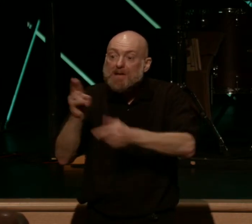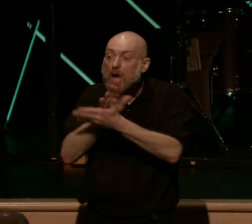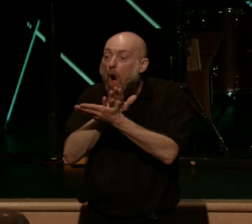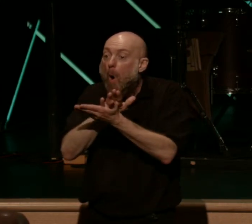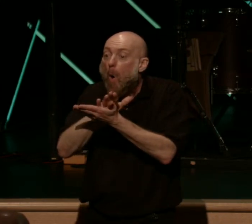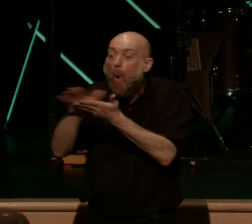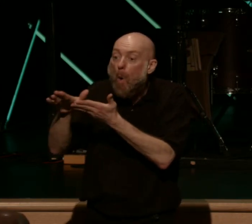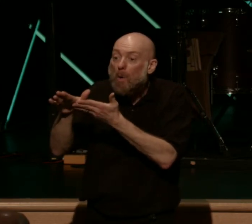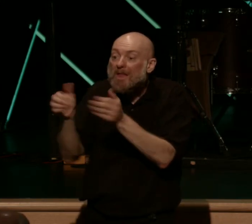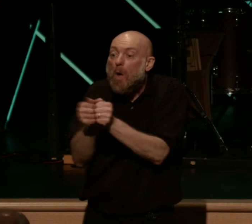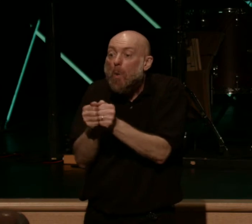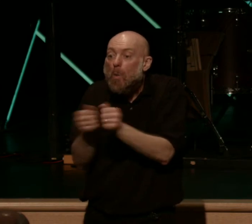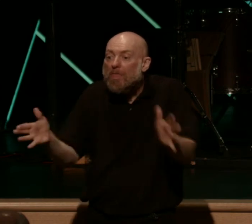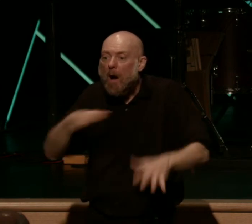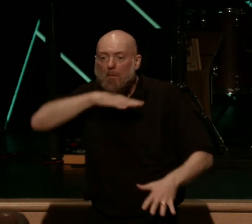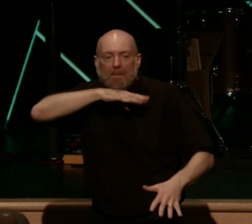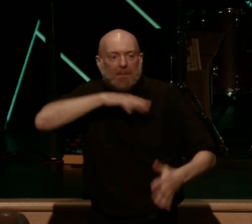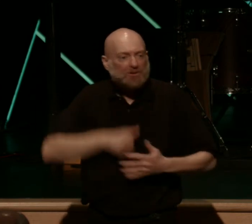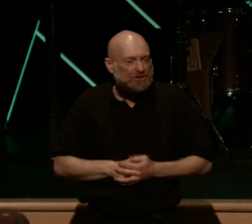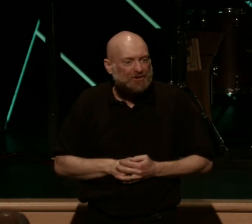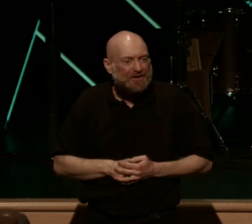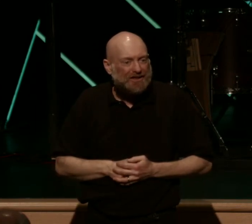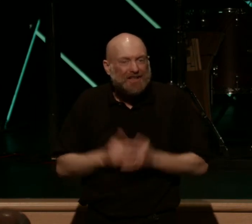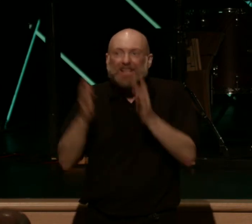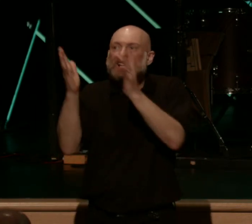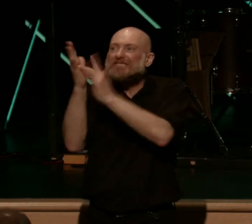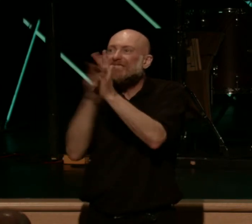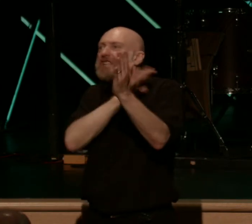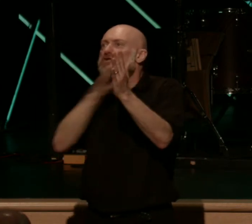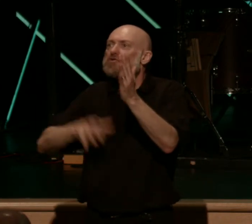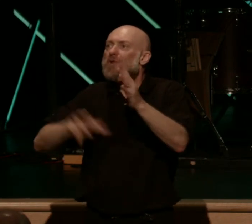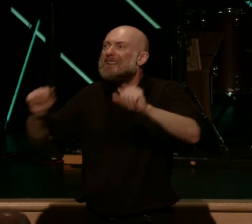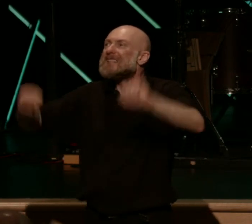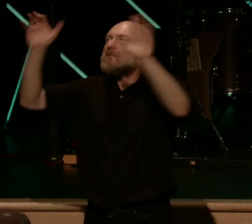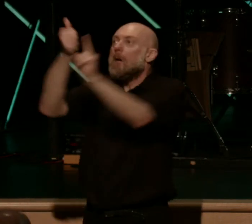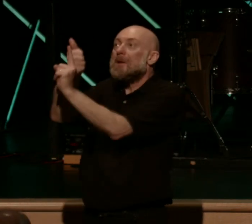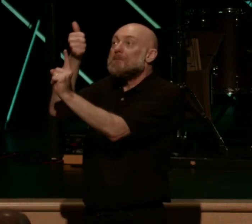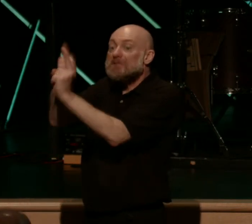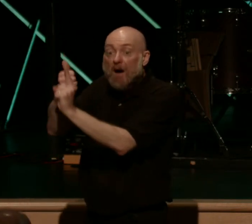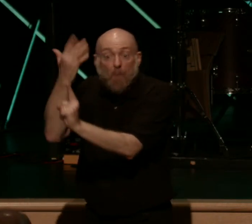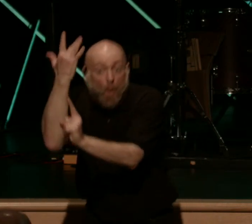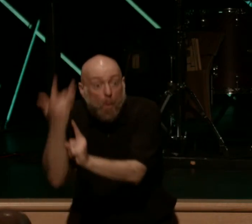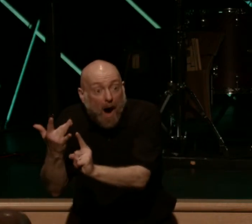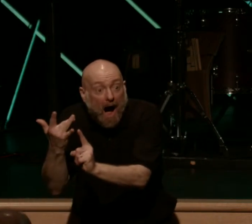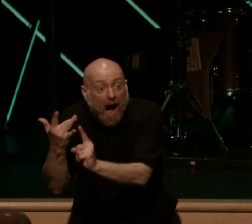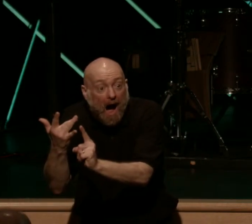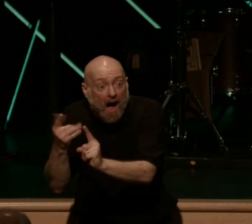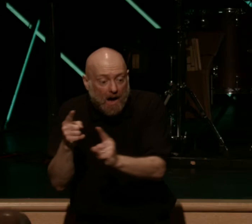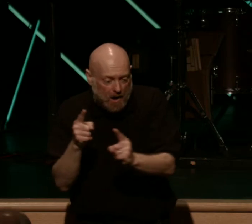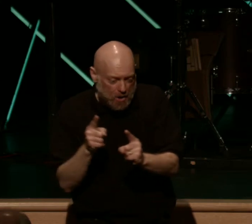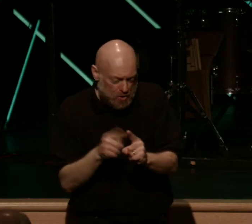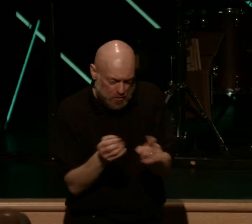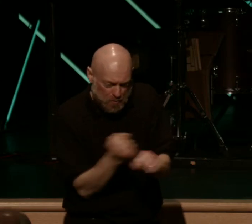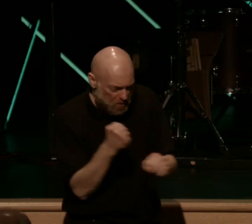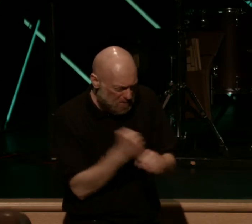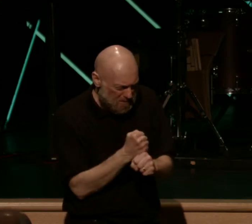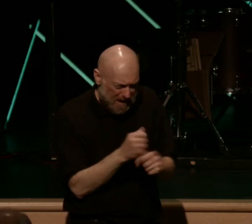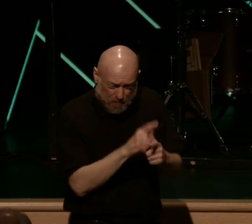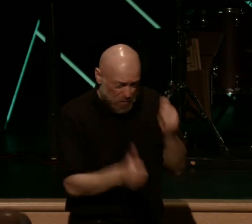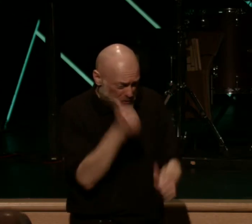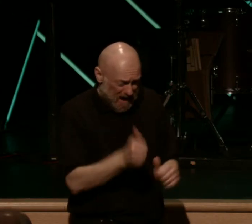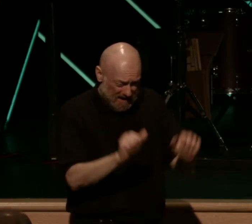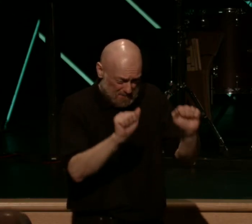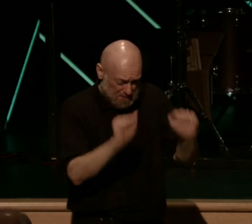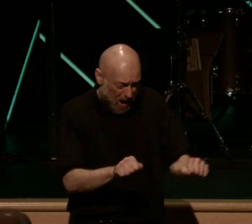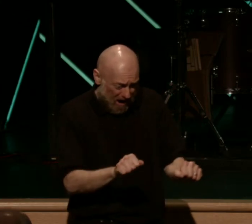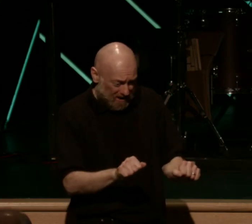holy and without blemish. Jesus Christ gave himself up to bring about the greatest possible good of